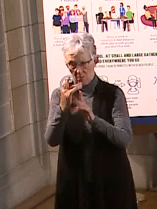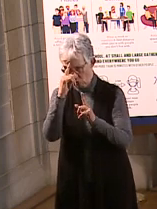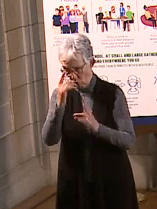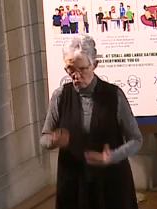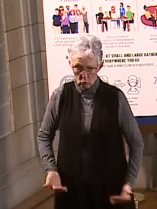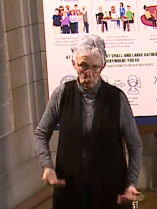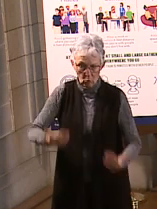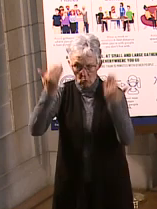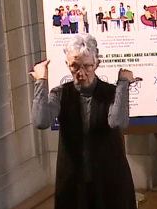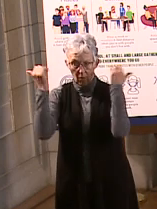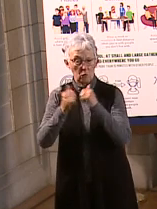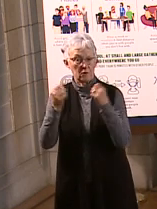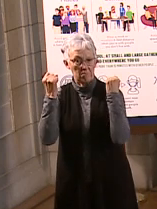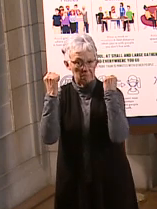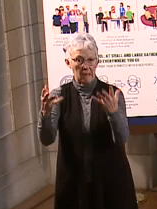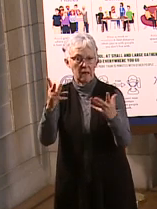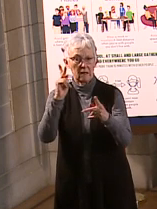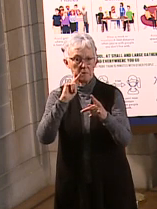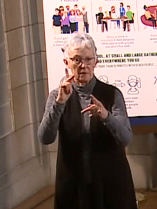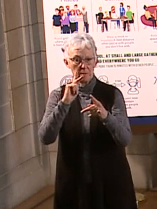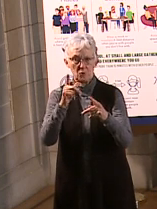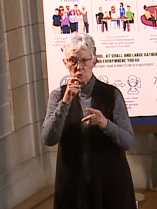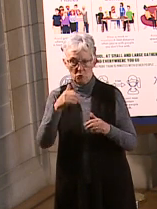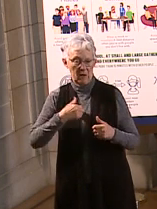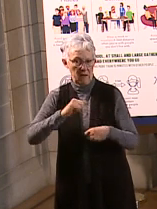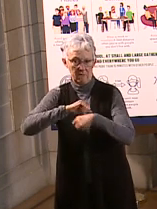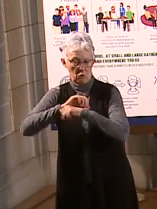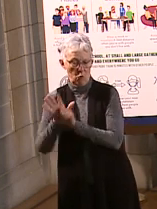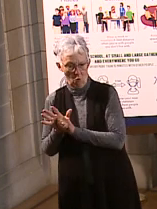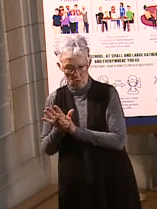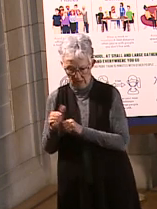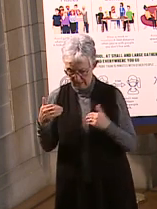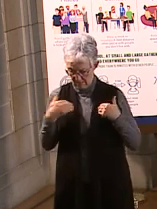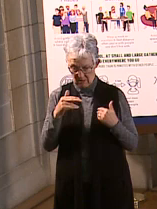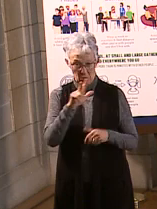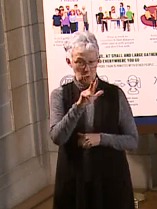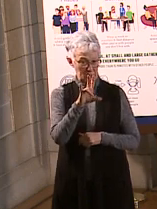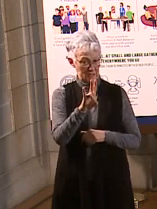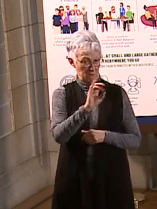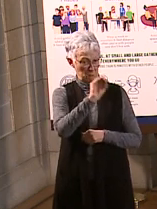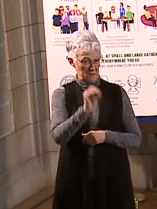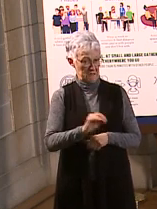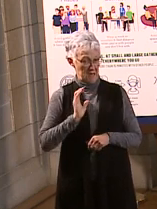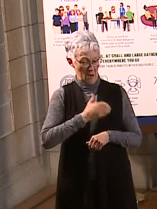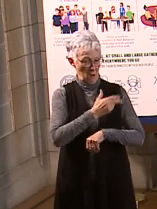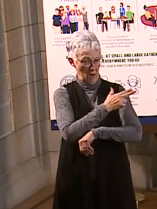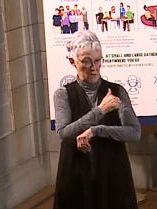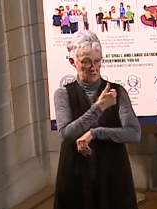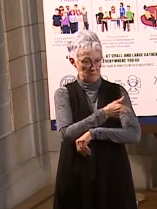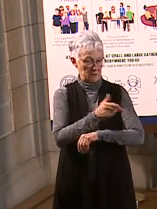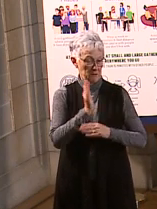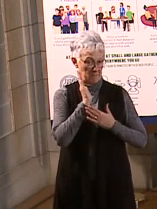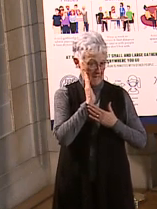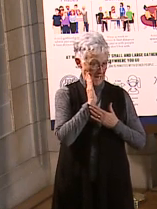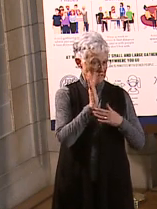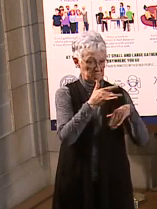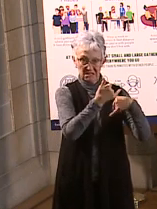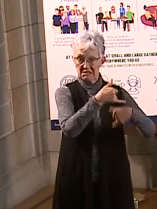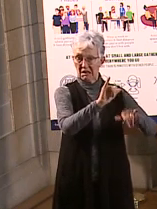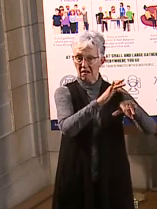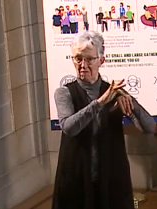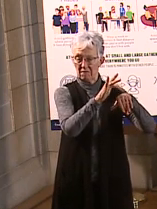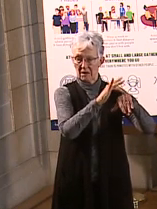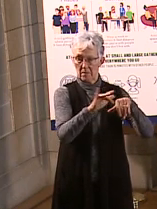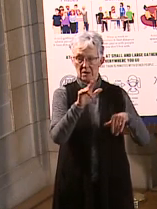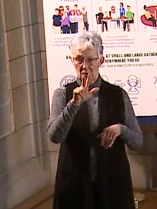185 hospitalizations. We have 37% of our hospital beds are available, 39% of our ICU beds